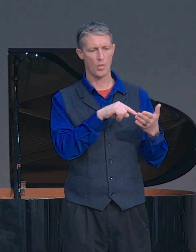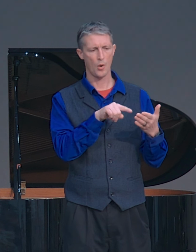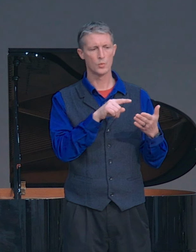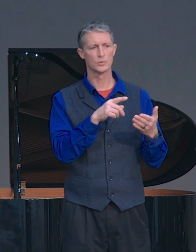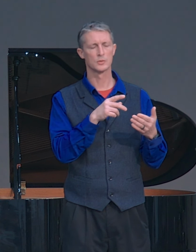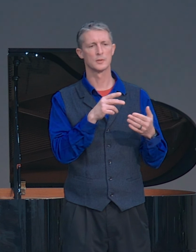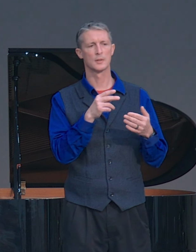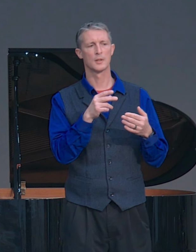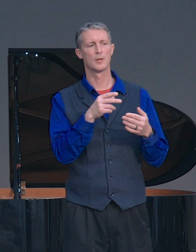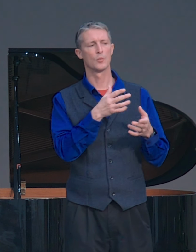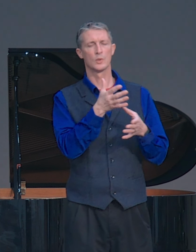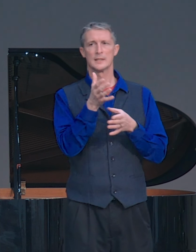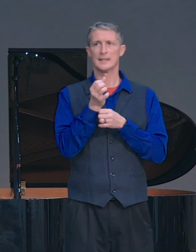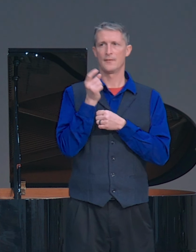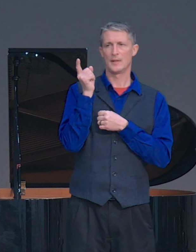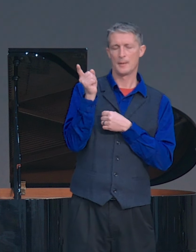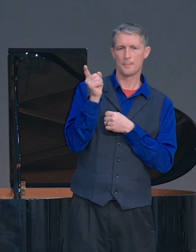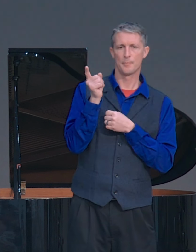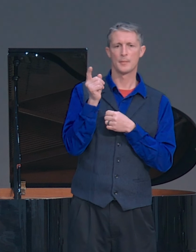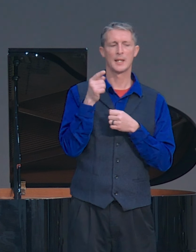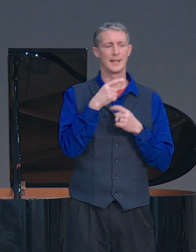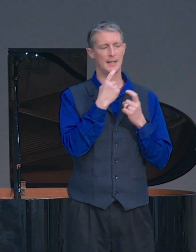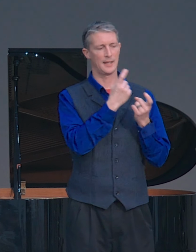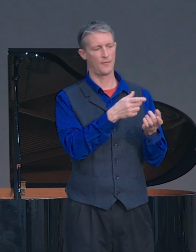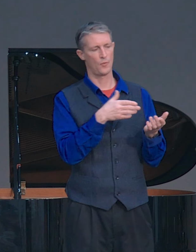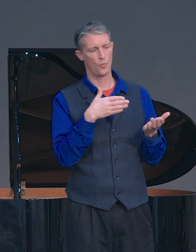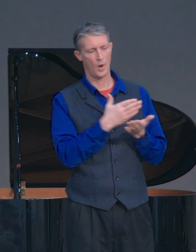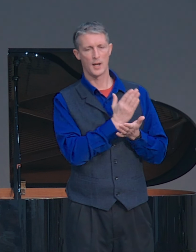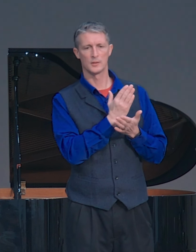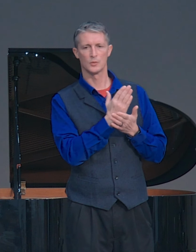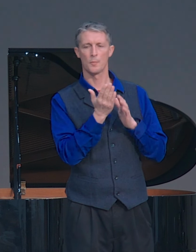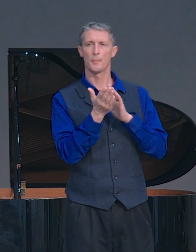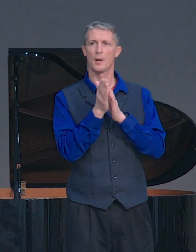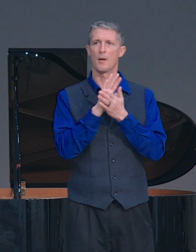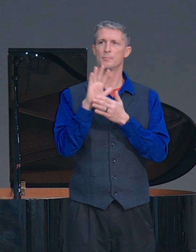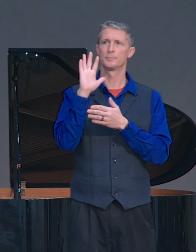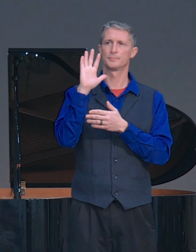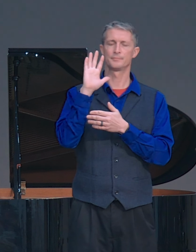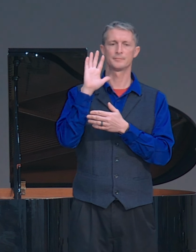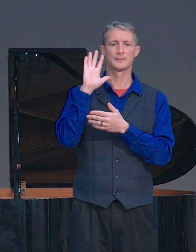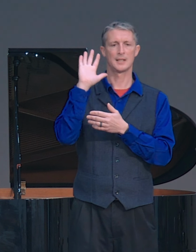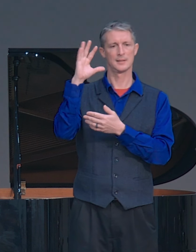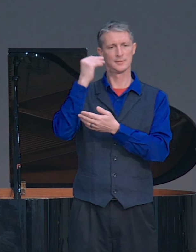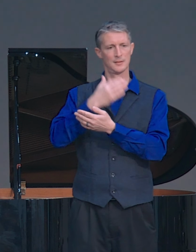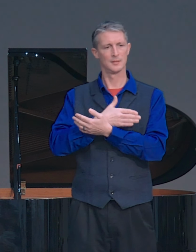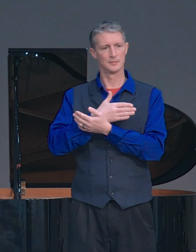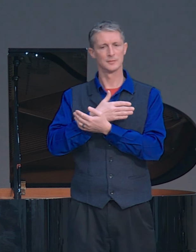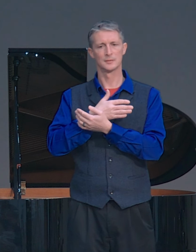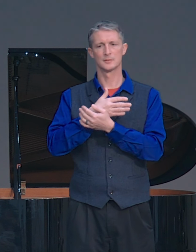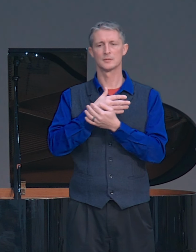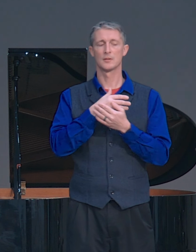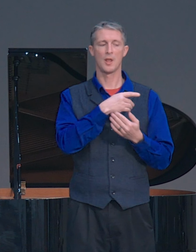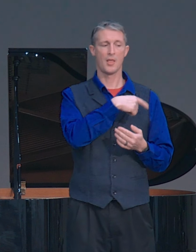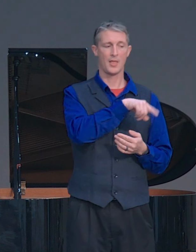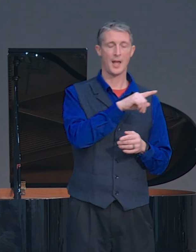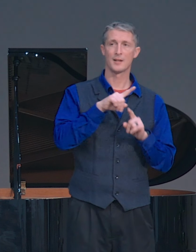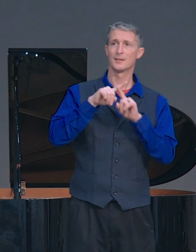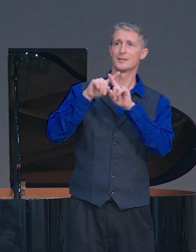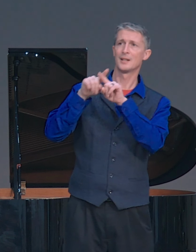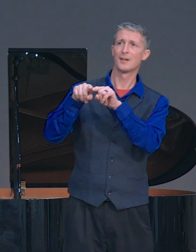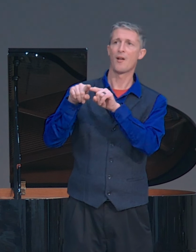God, who were born not of blood, nor of the will of the flesh, nor of the will of man, but